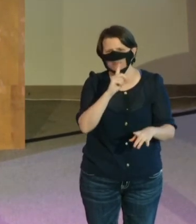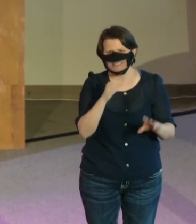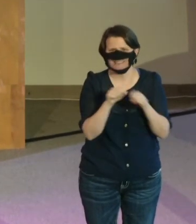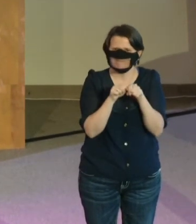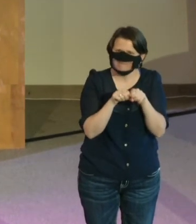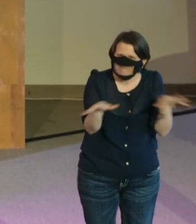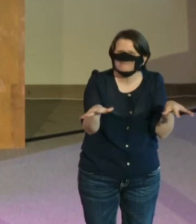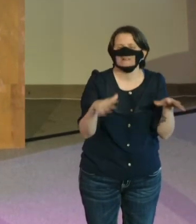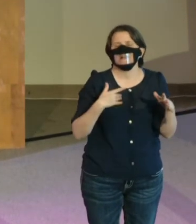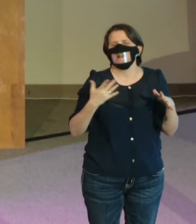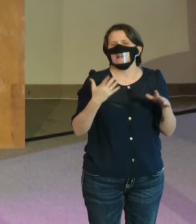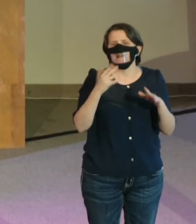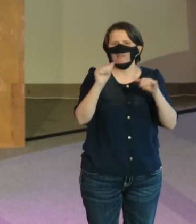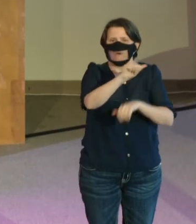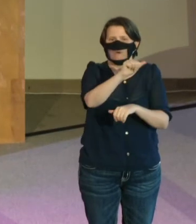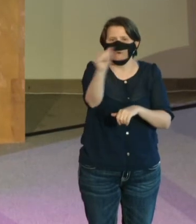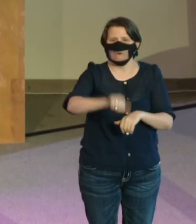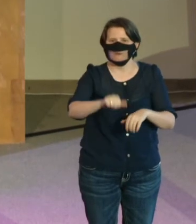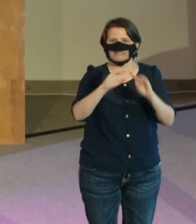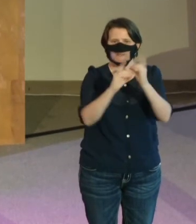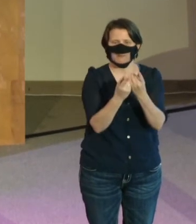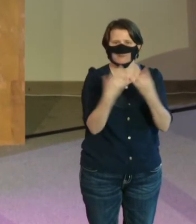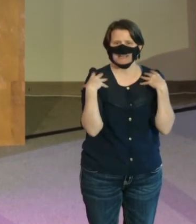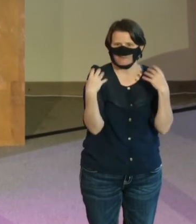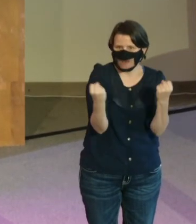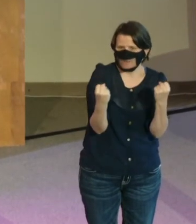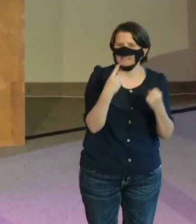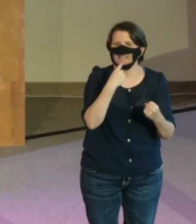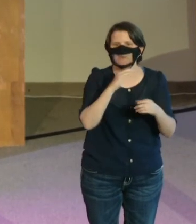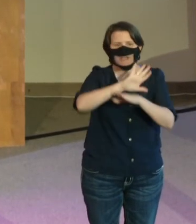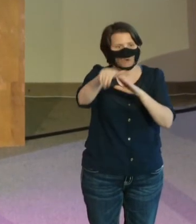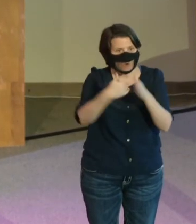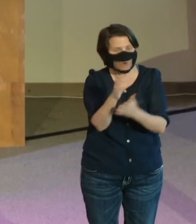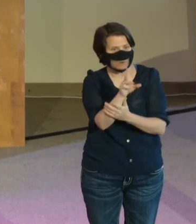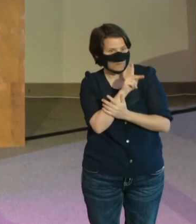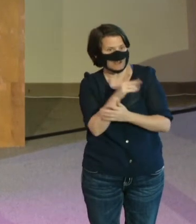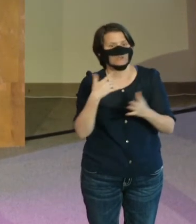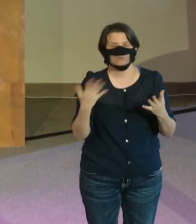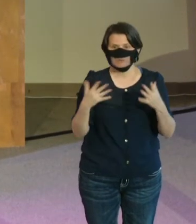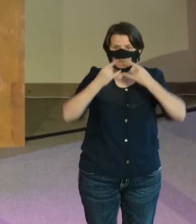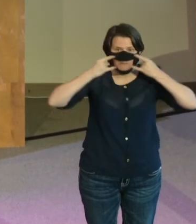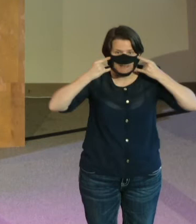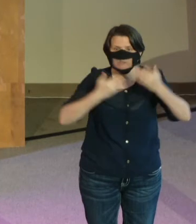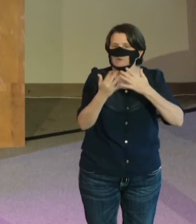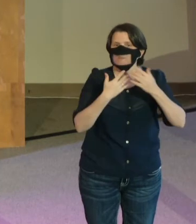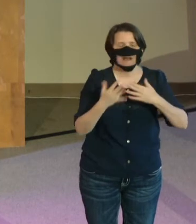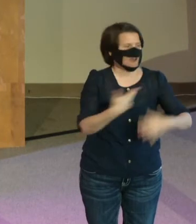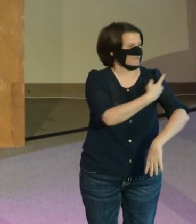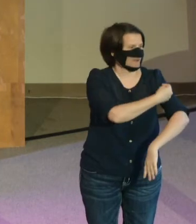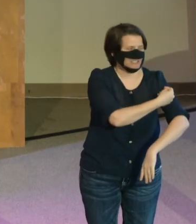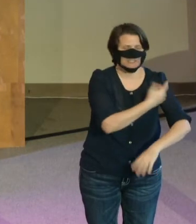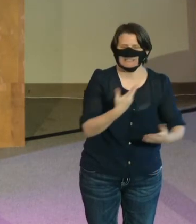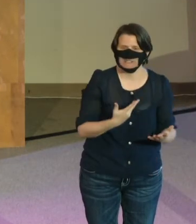the Austin Department of Health has suggested that we all go back to wearing masks, whether we've been vaccinated or not vaccinated, and that